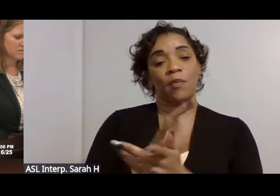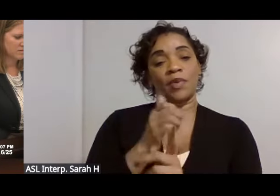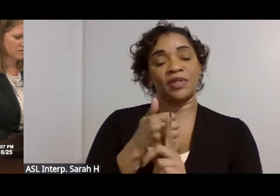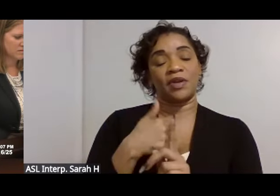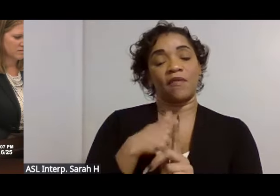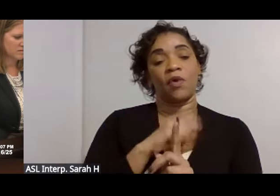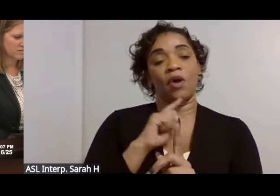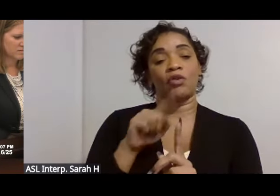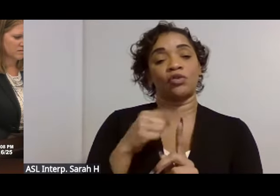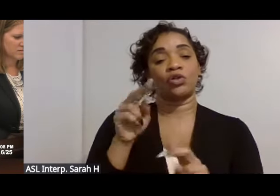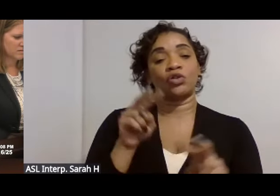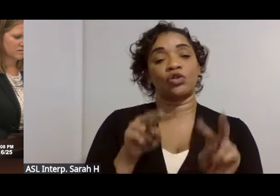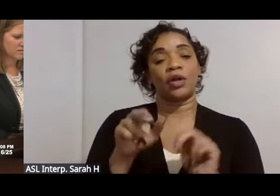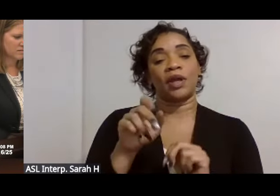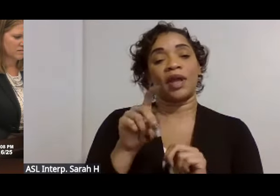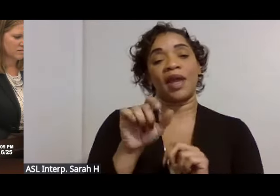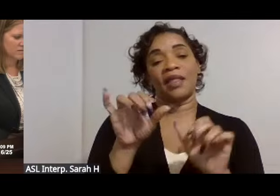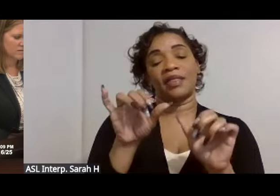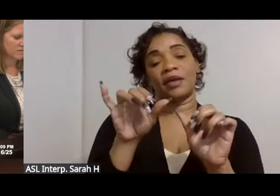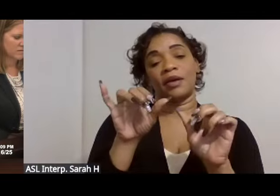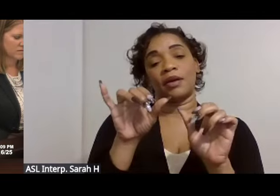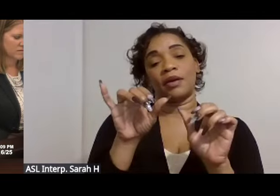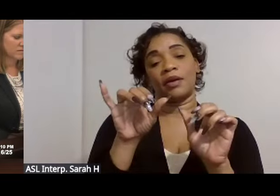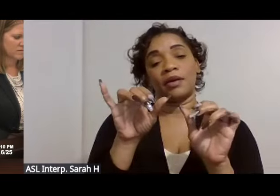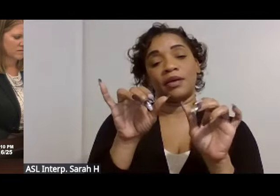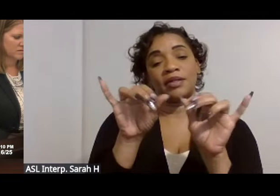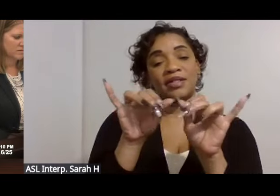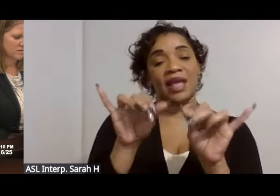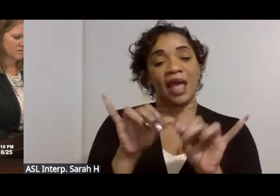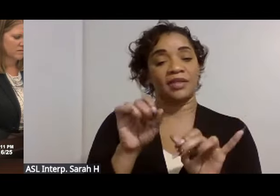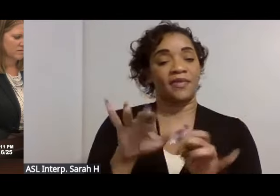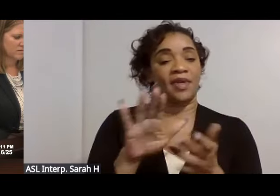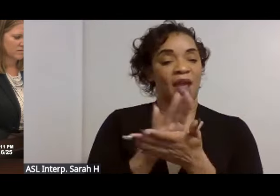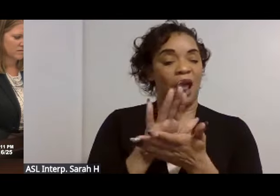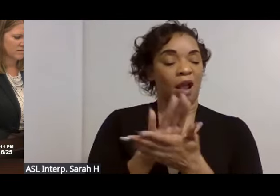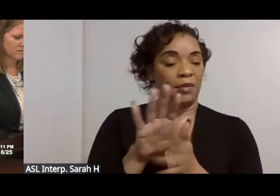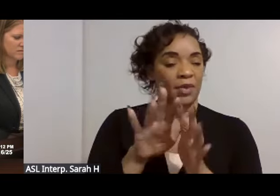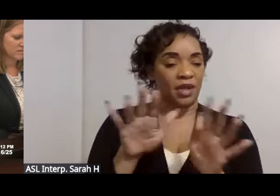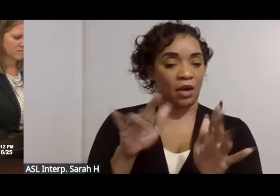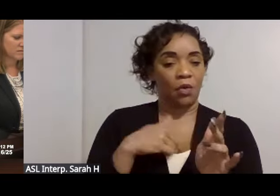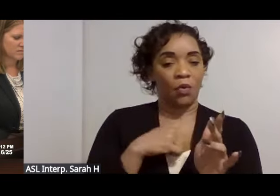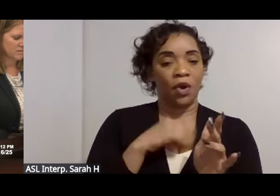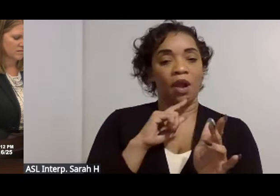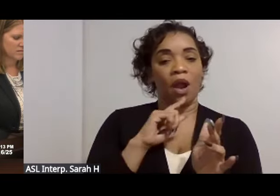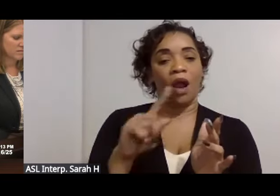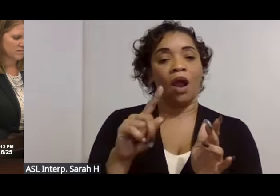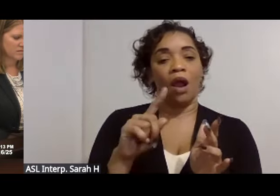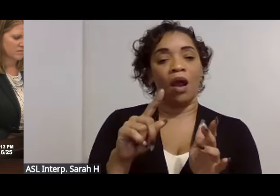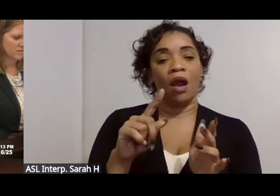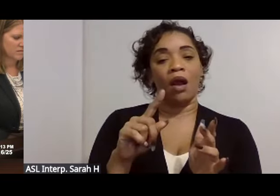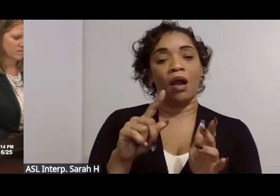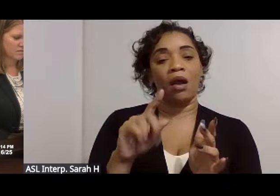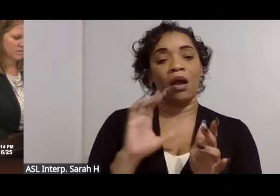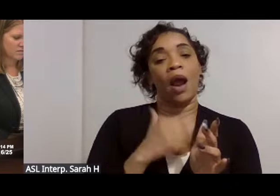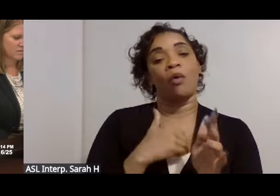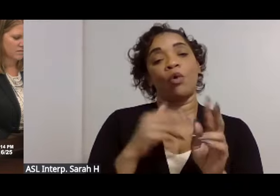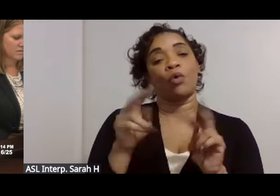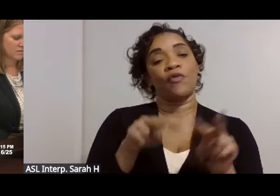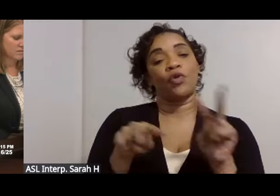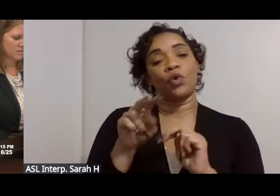the size of the document, et cetera. Our review does not extend to the